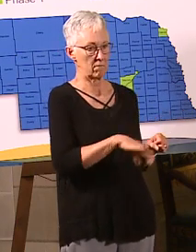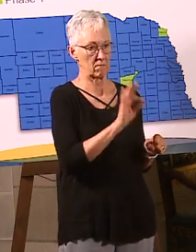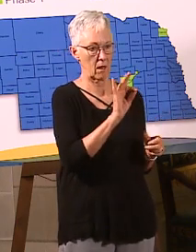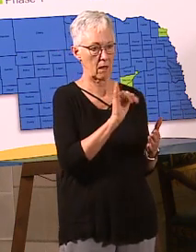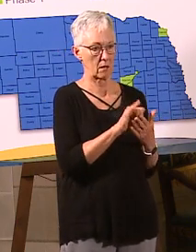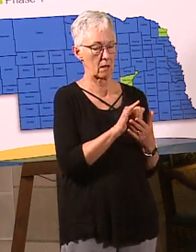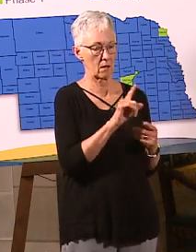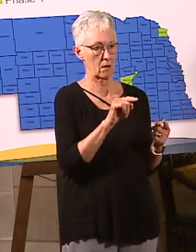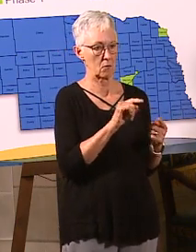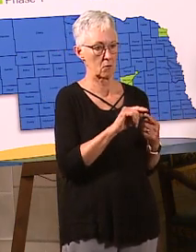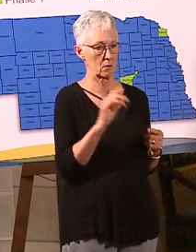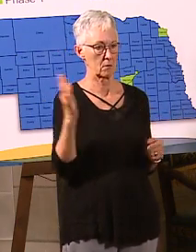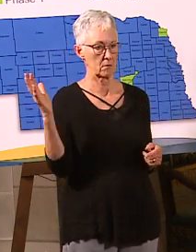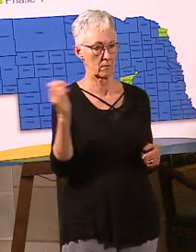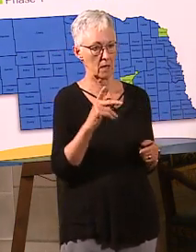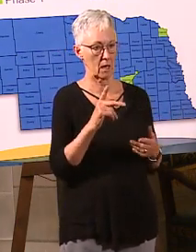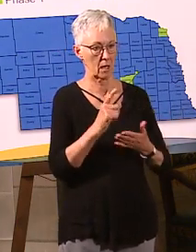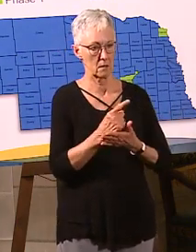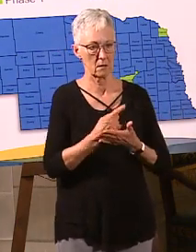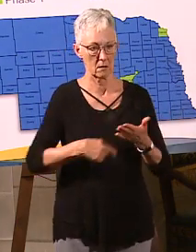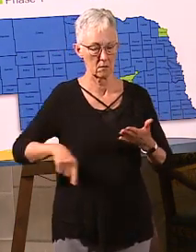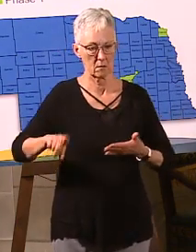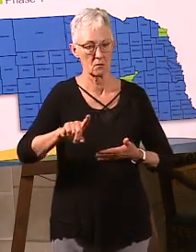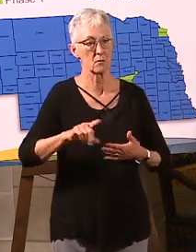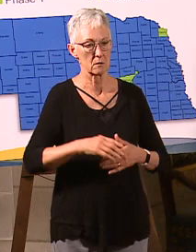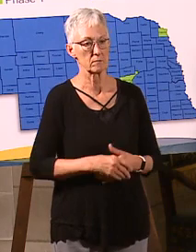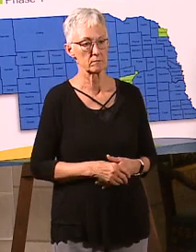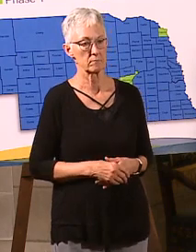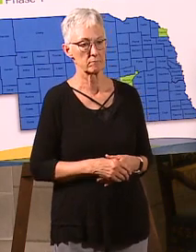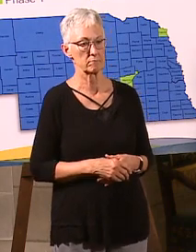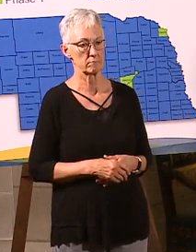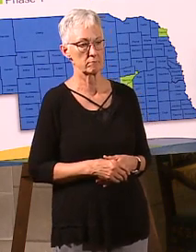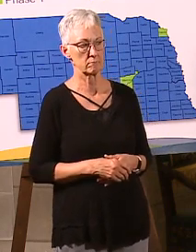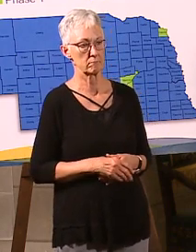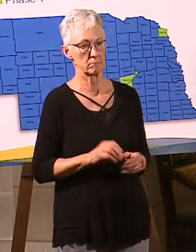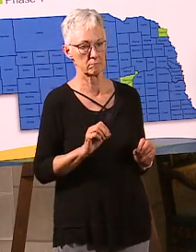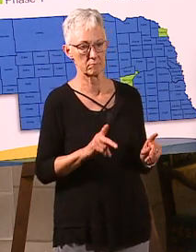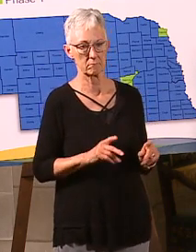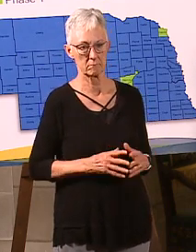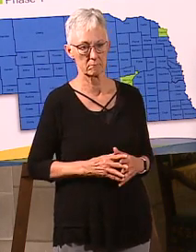back with next week on, we can get that answer for you.